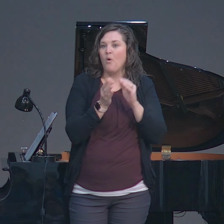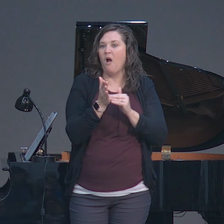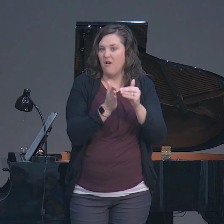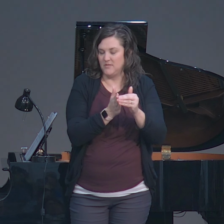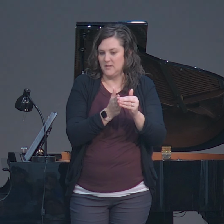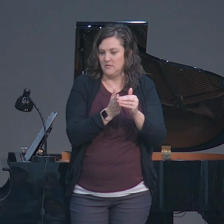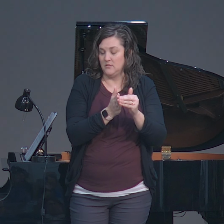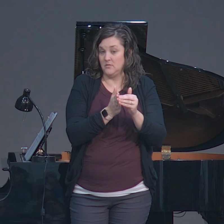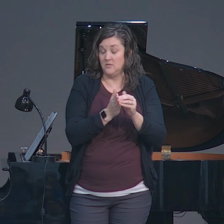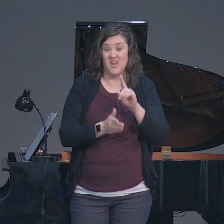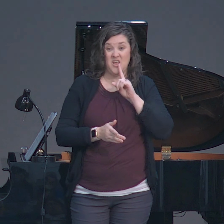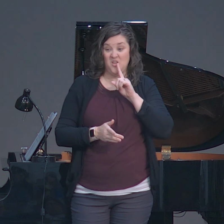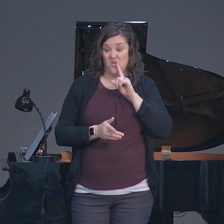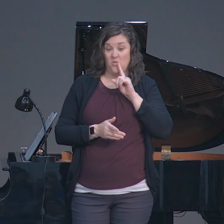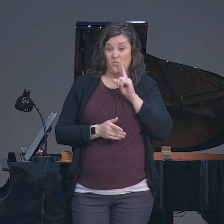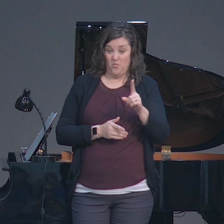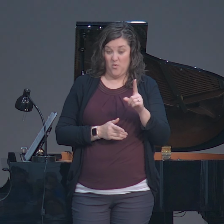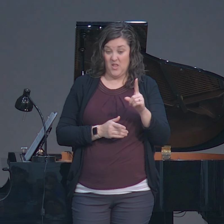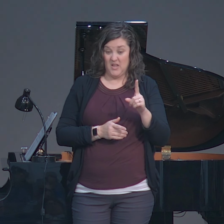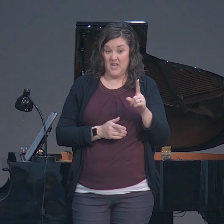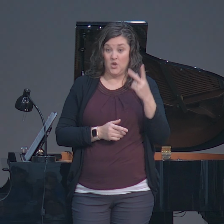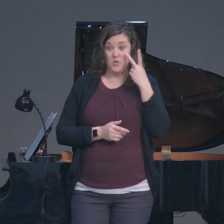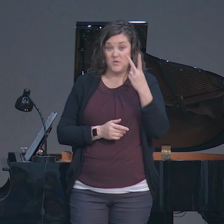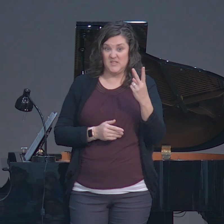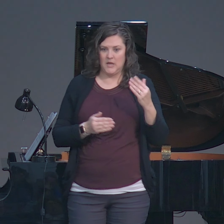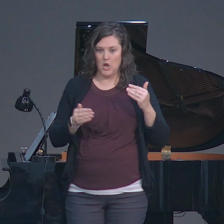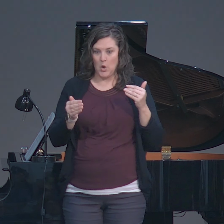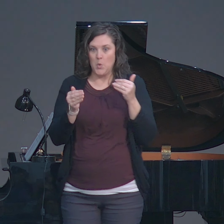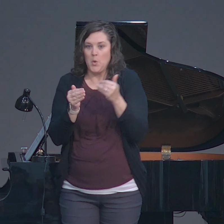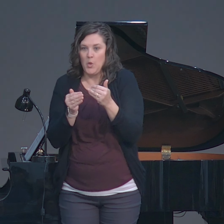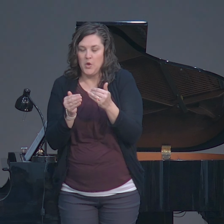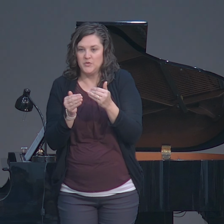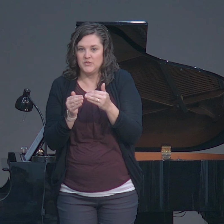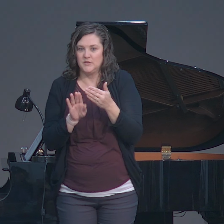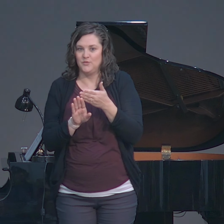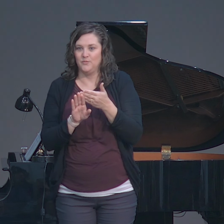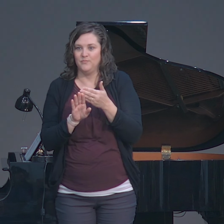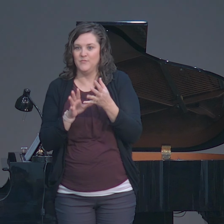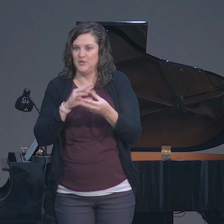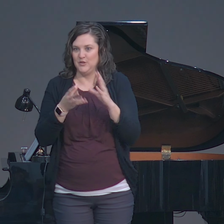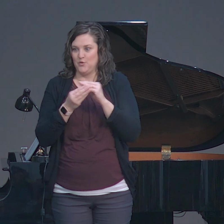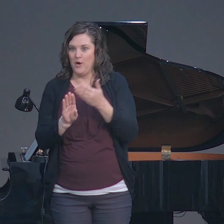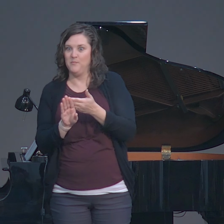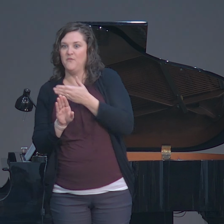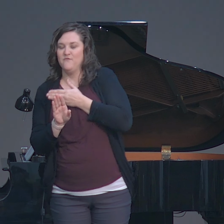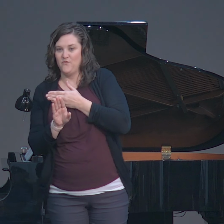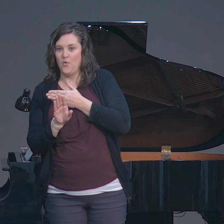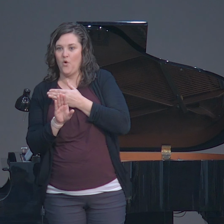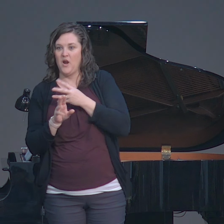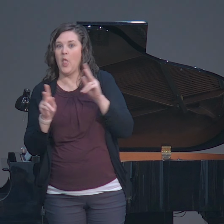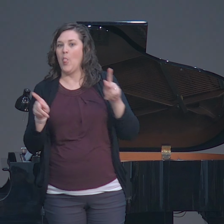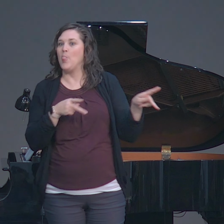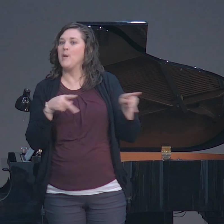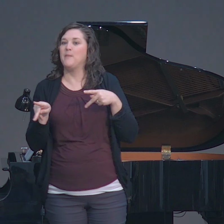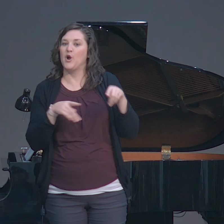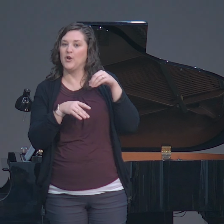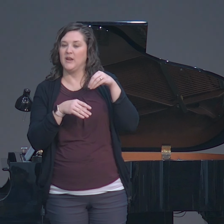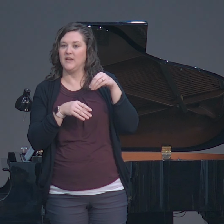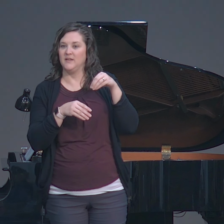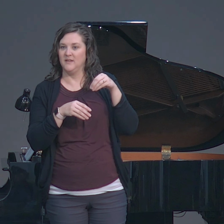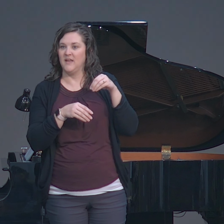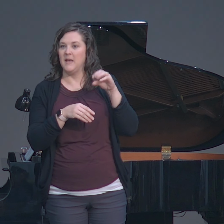In fact, placed so close to the previous story of Jesus attending a party at Matthew's house, it seems that Jesus' ministry